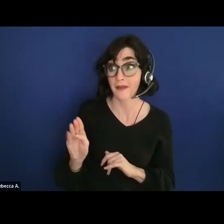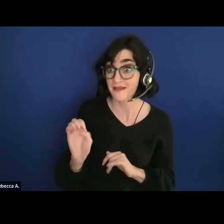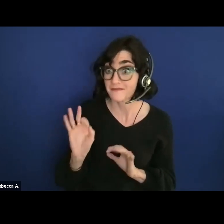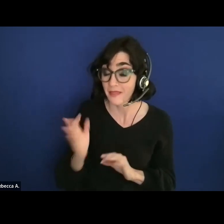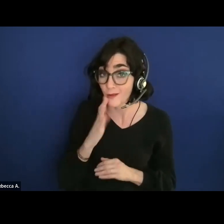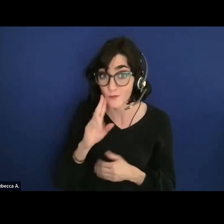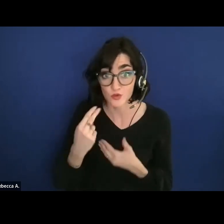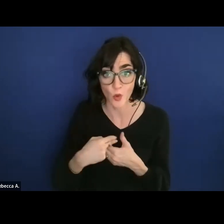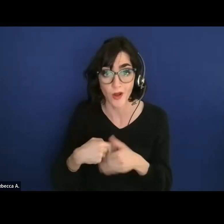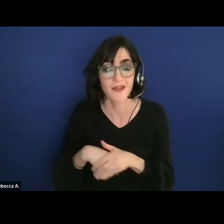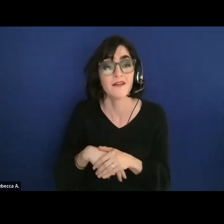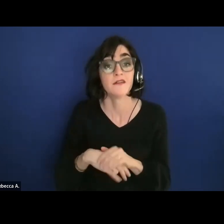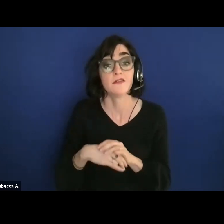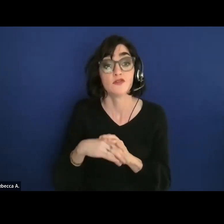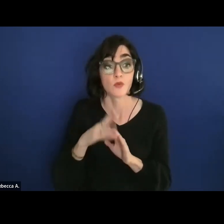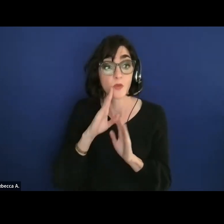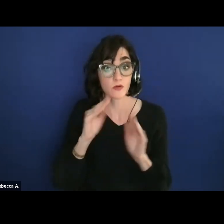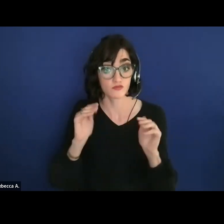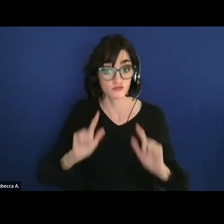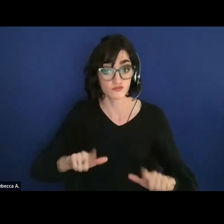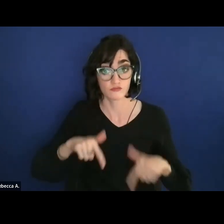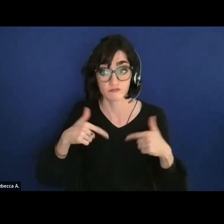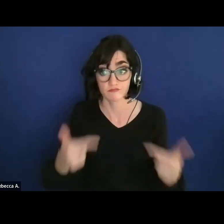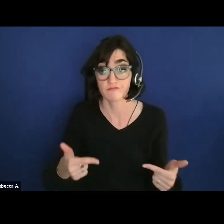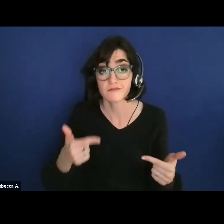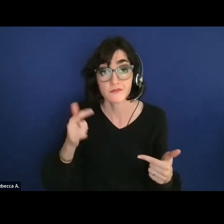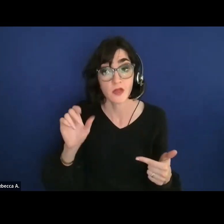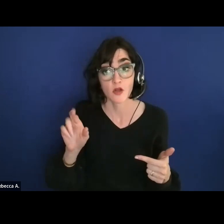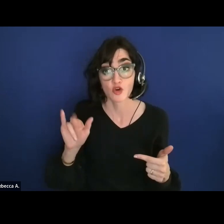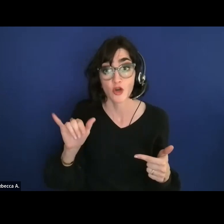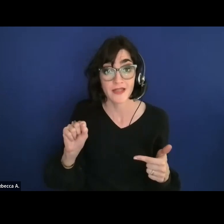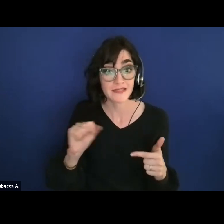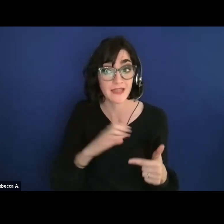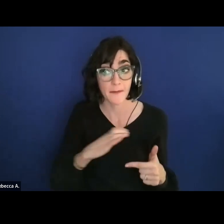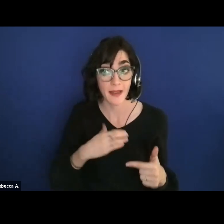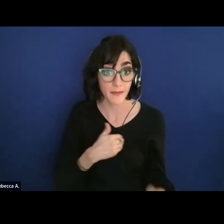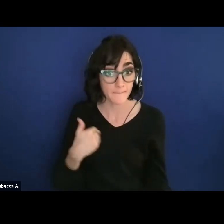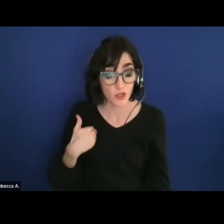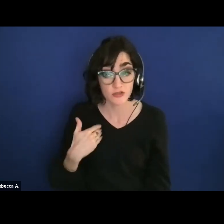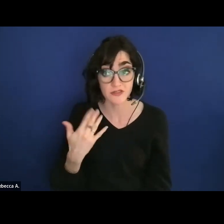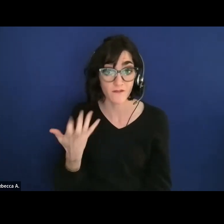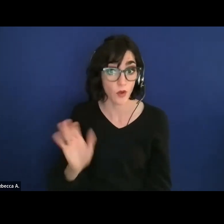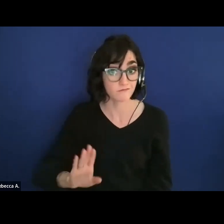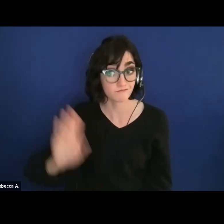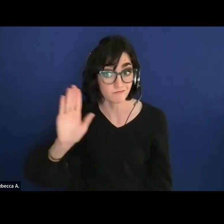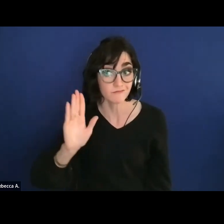it up if you could use the raise your hand button, CRIS committee members, to let us know what your questions